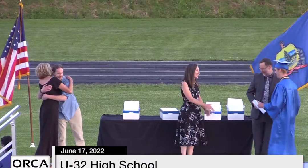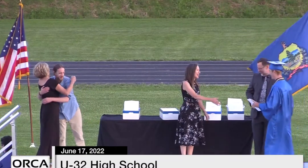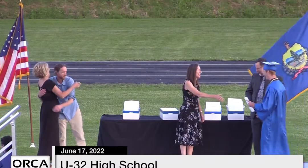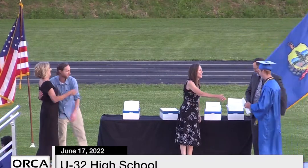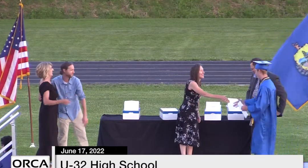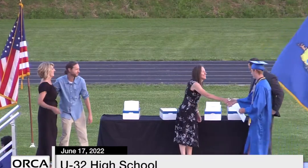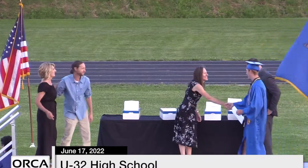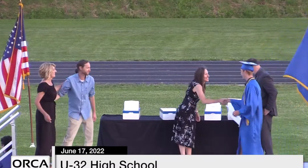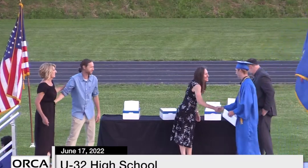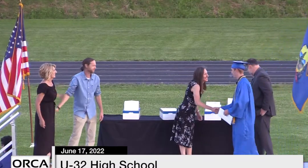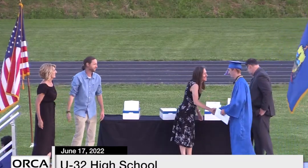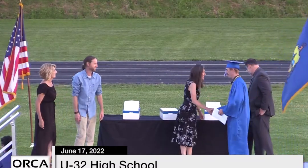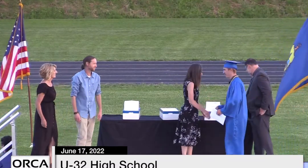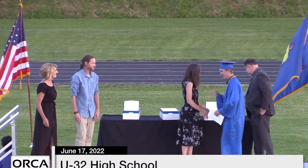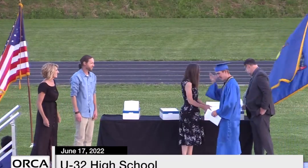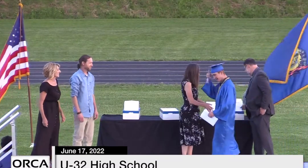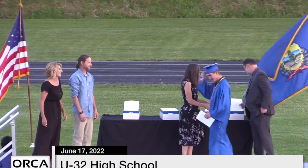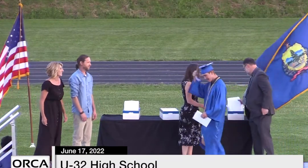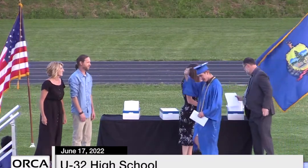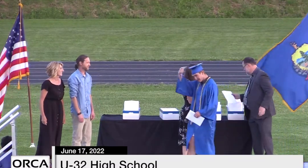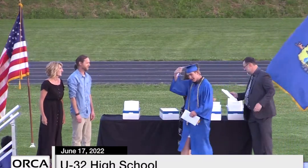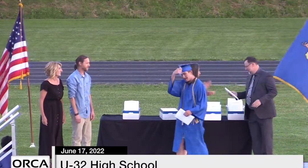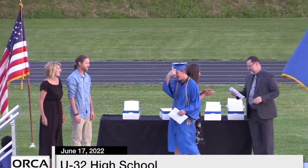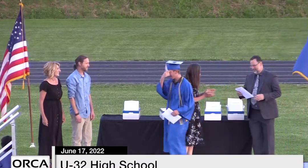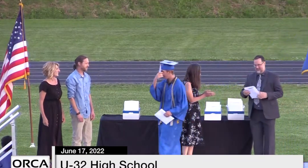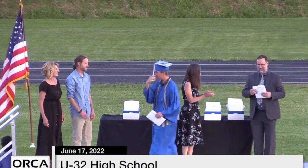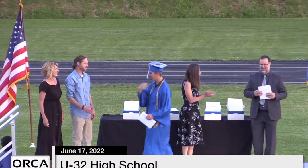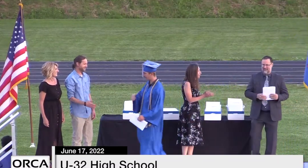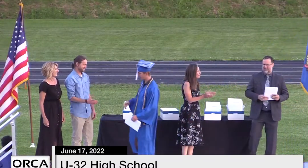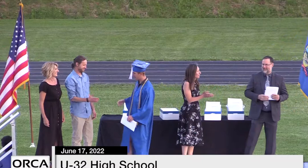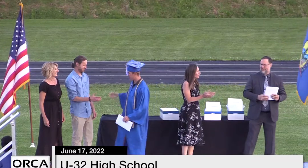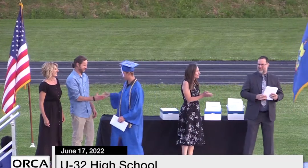Jillian Louise Smoller.